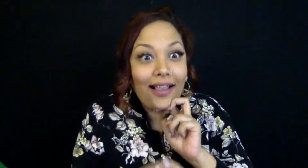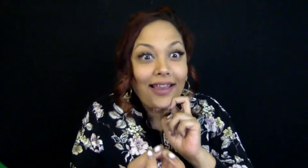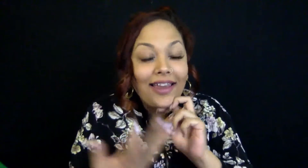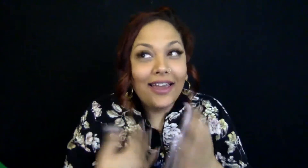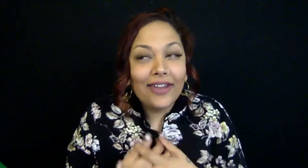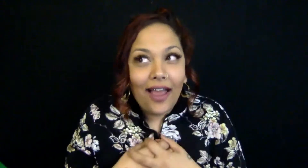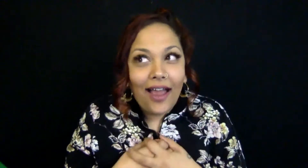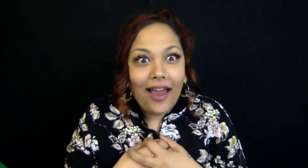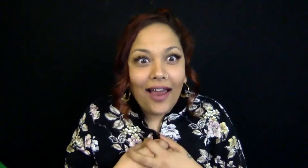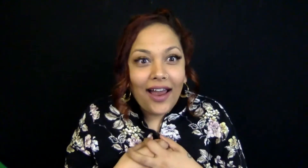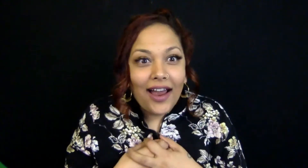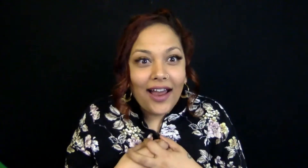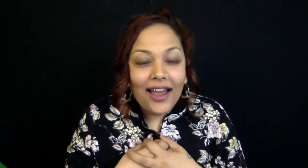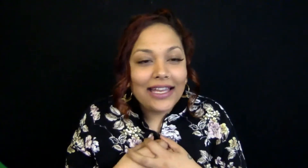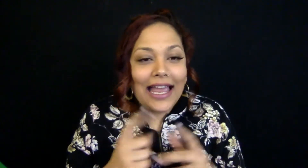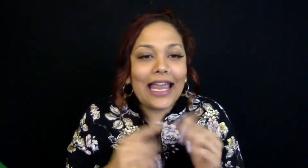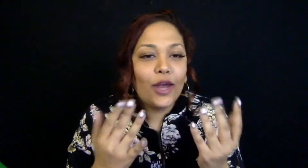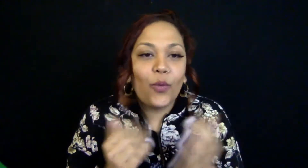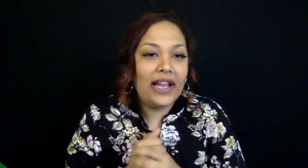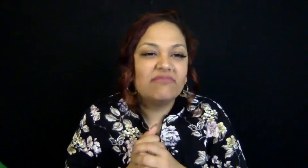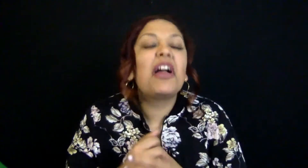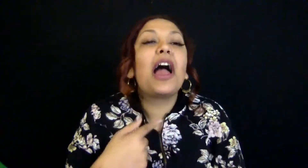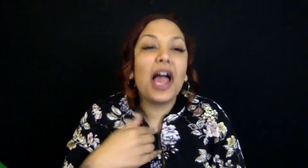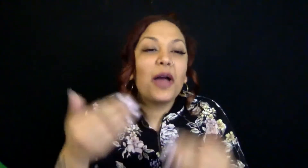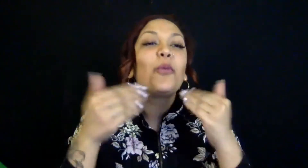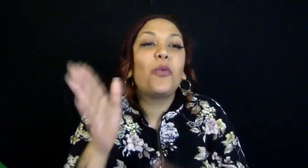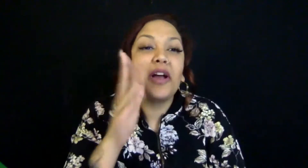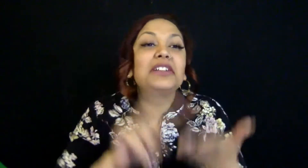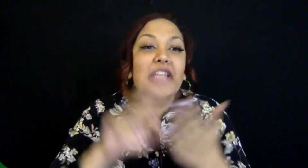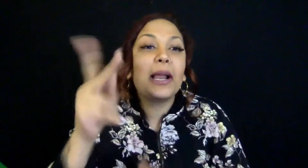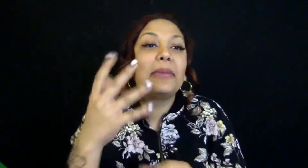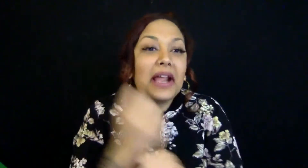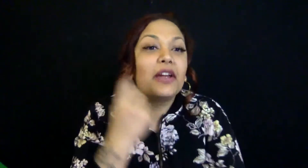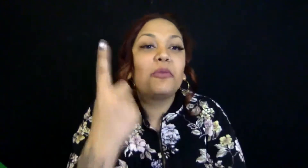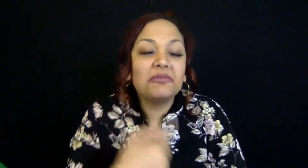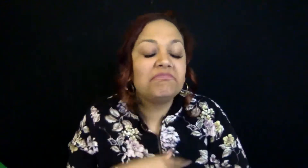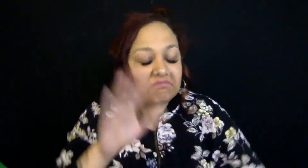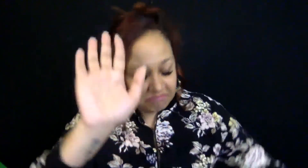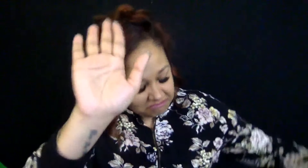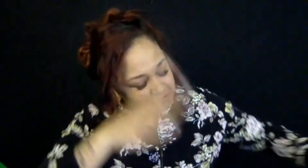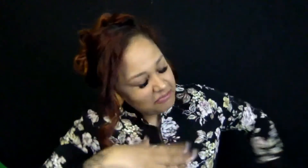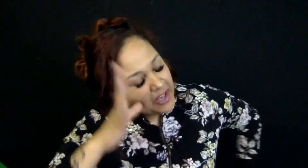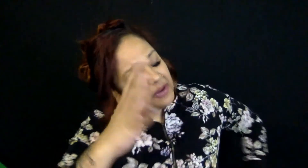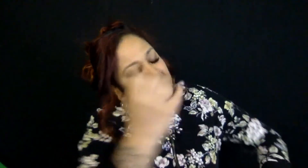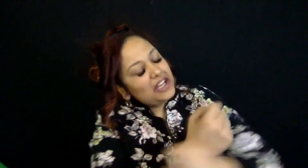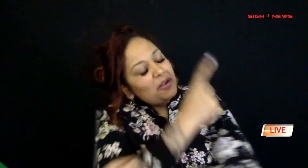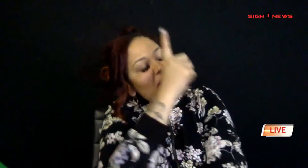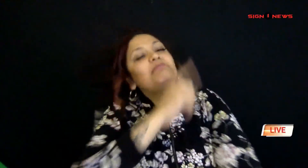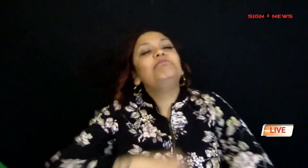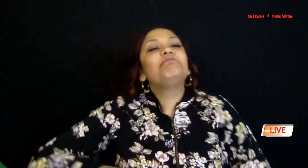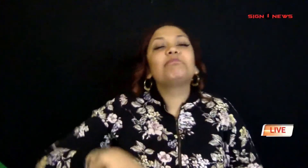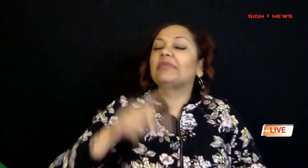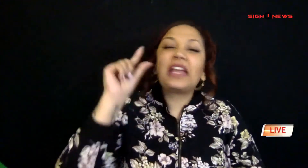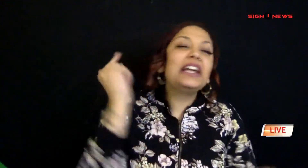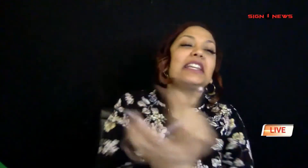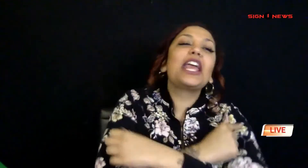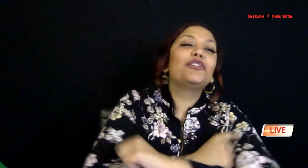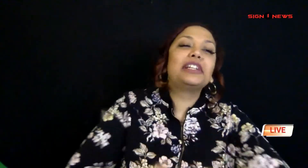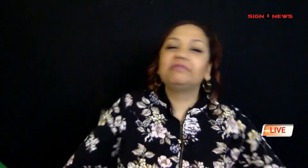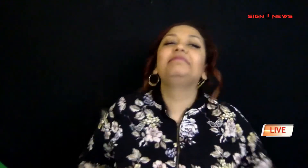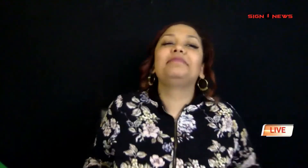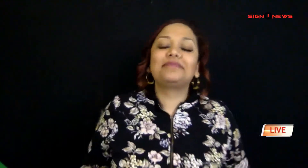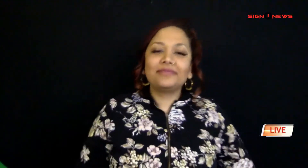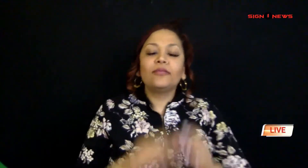Wow. I'm just in awe. I cannot wait. I'm signing up for one. I am. I'm getting